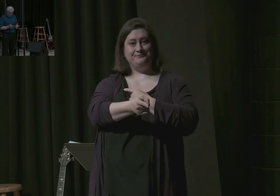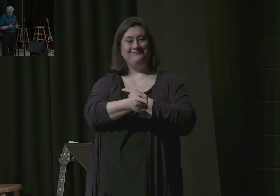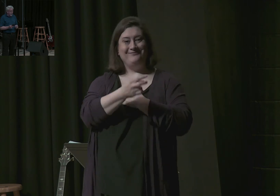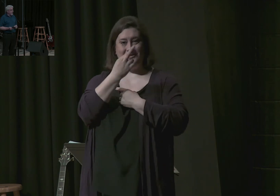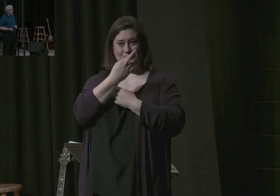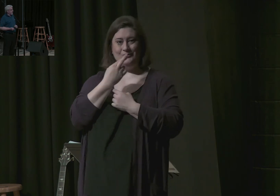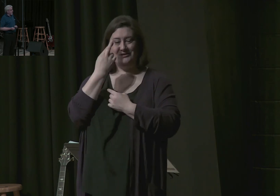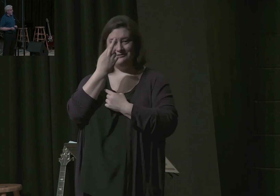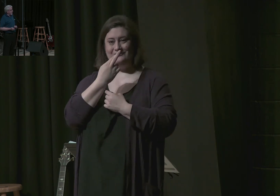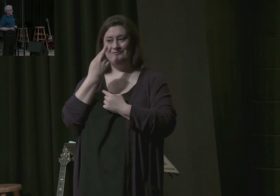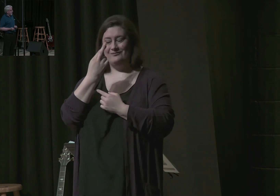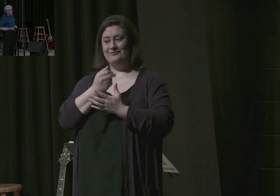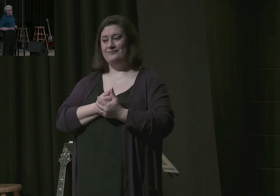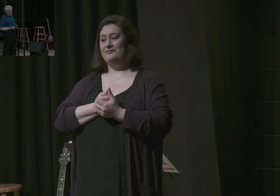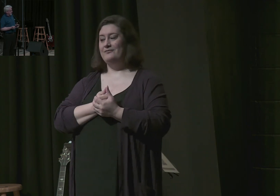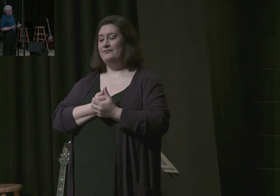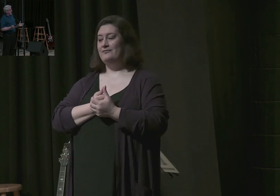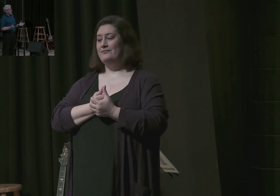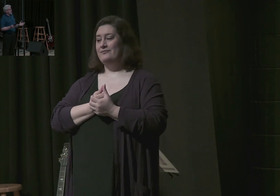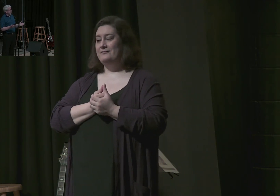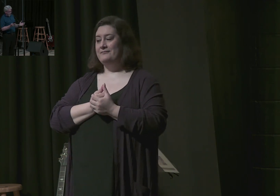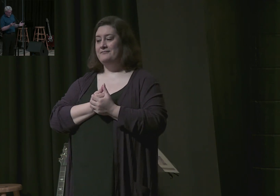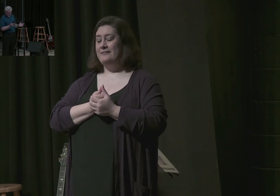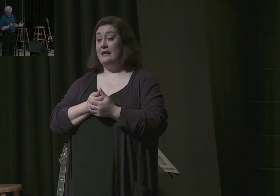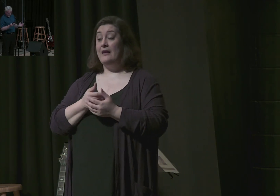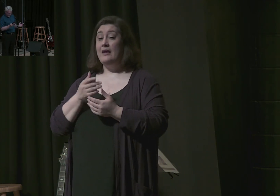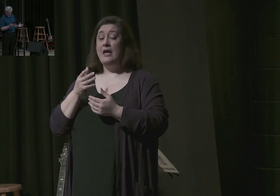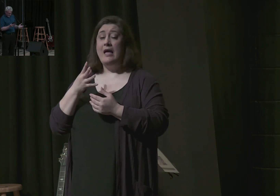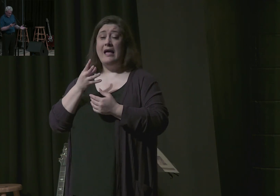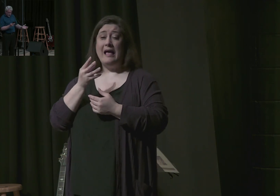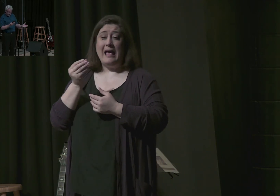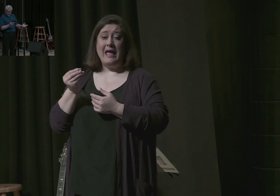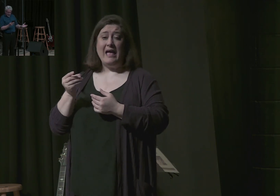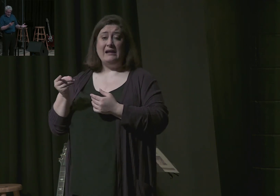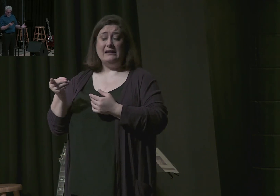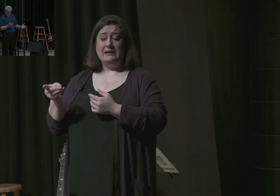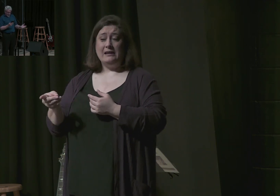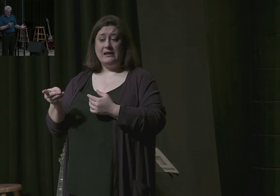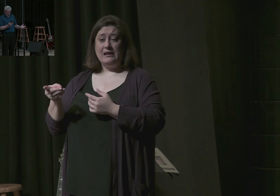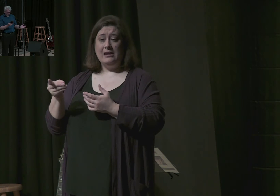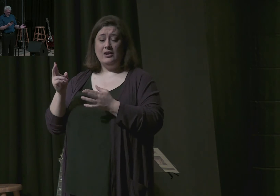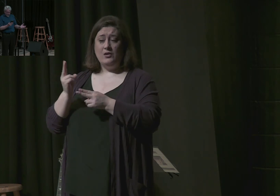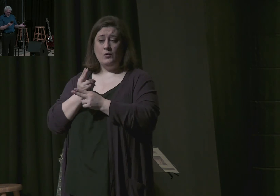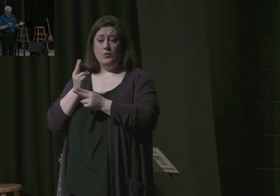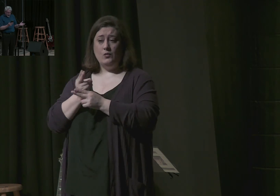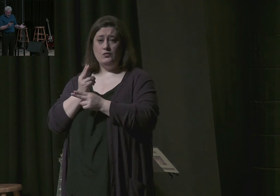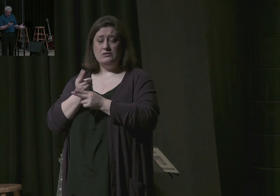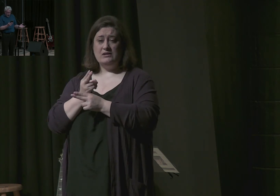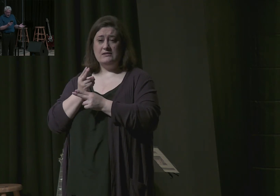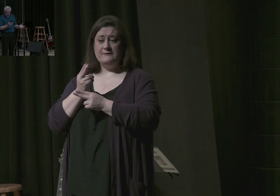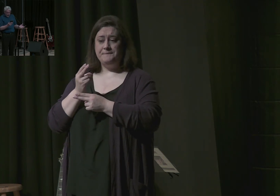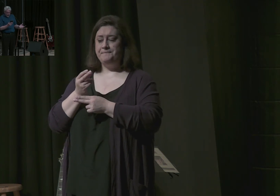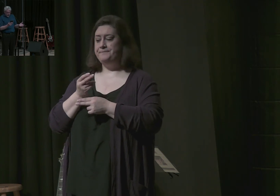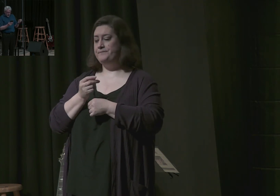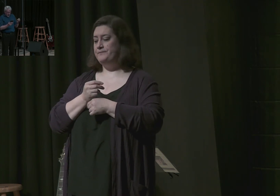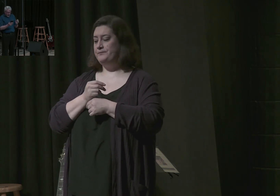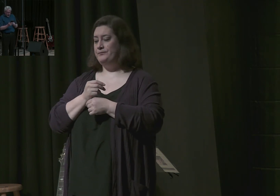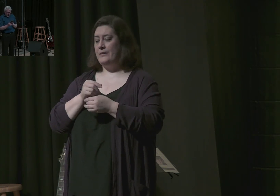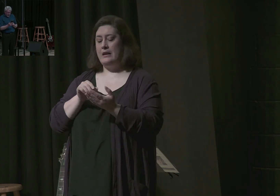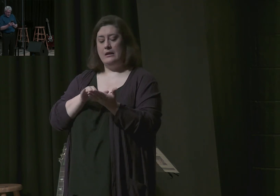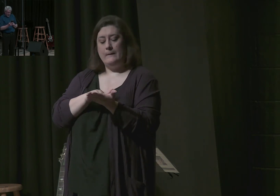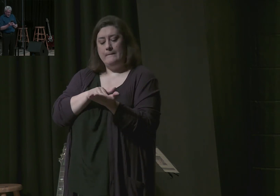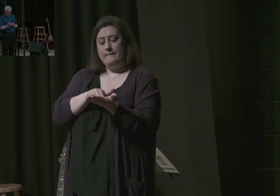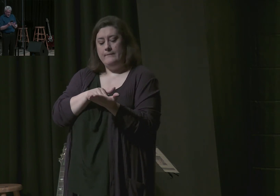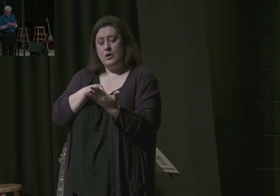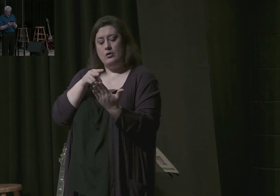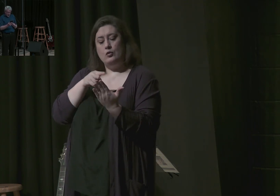also knows because of divination, fortune telling. that it is God who is